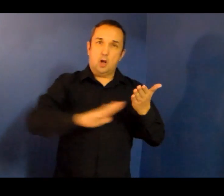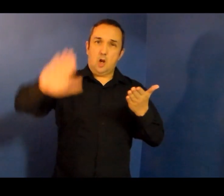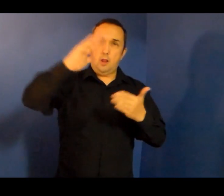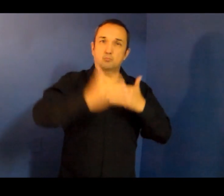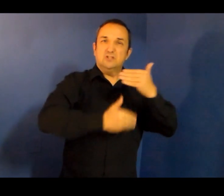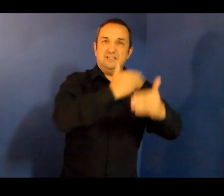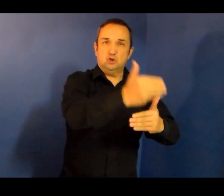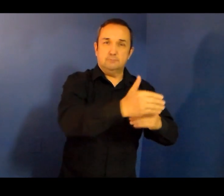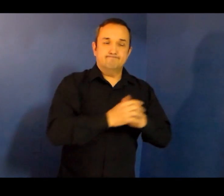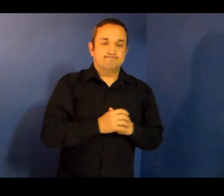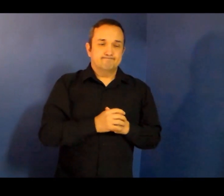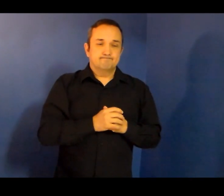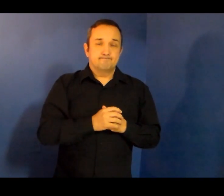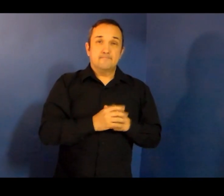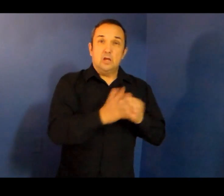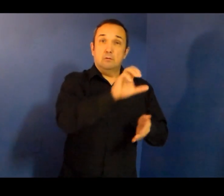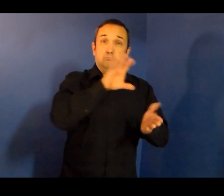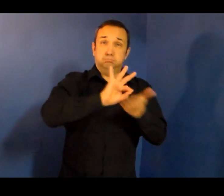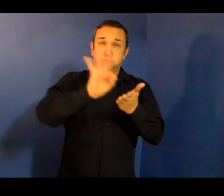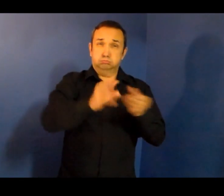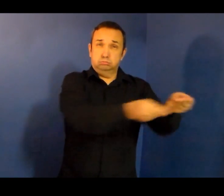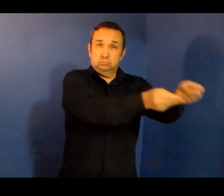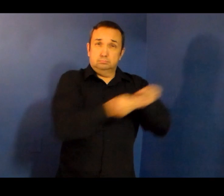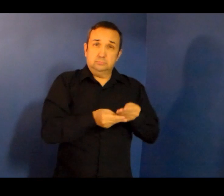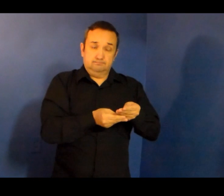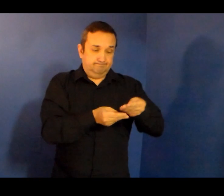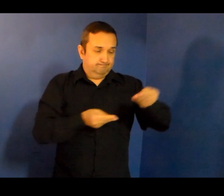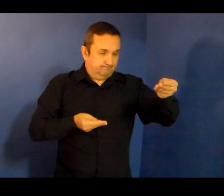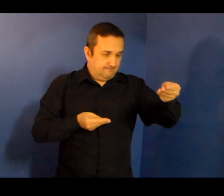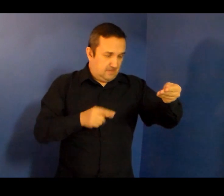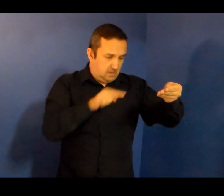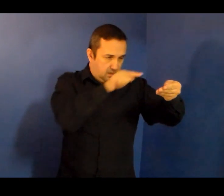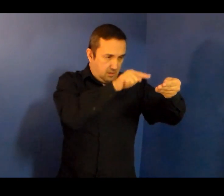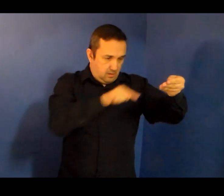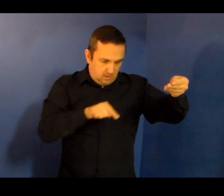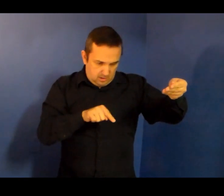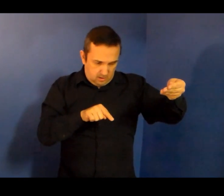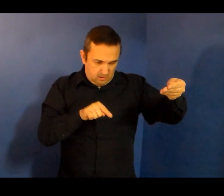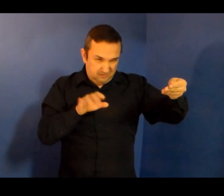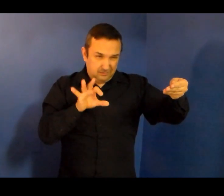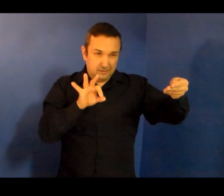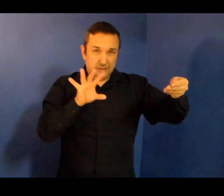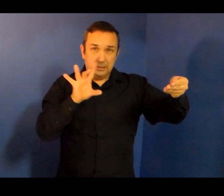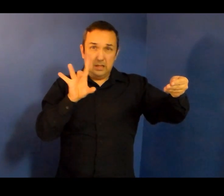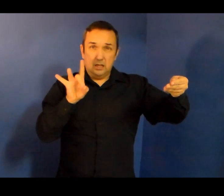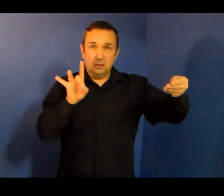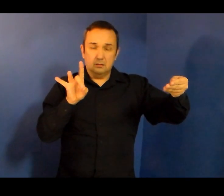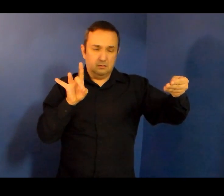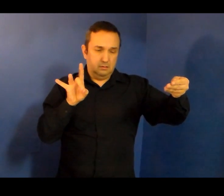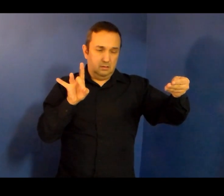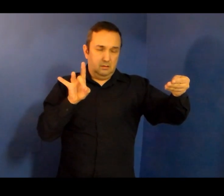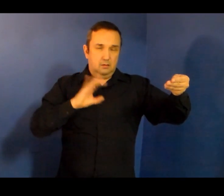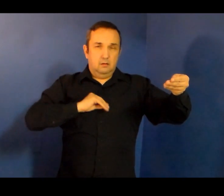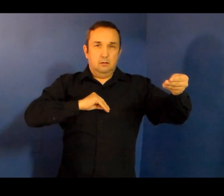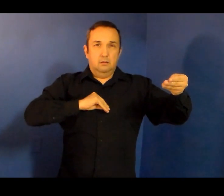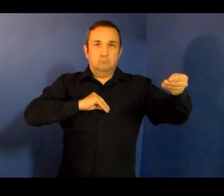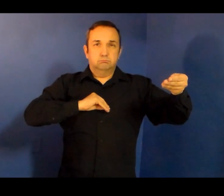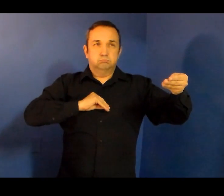procedures. When he received his test scores back, he saw the number 98 on the paper. Well, he was quite